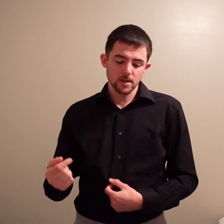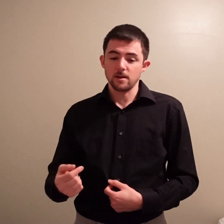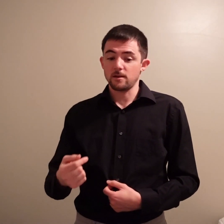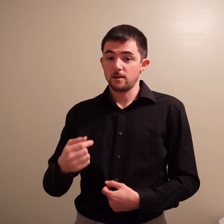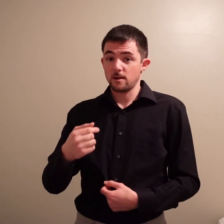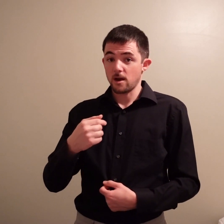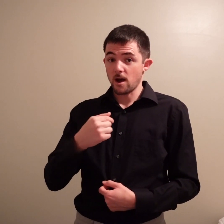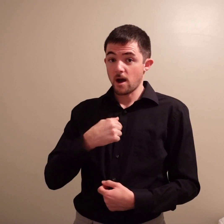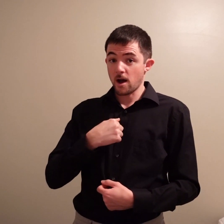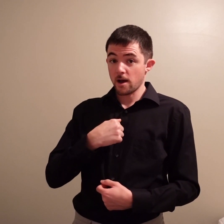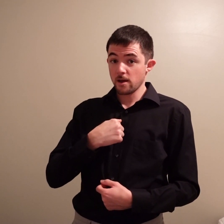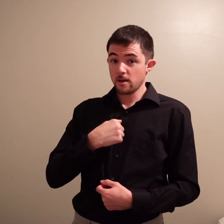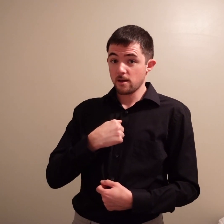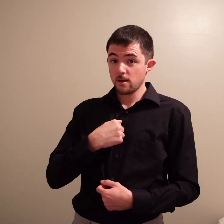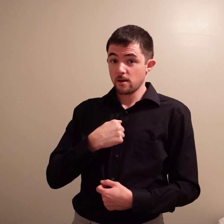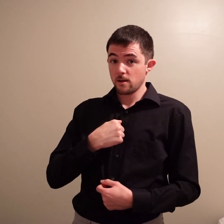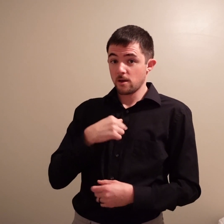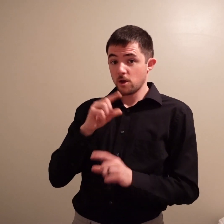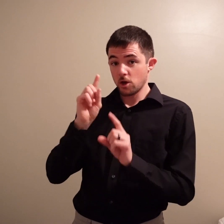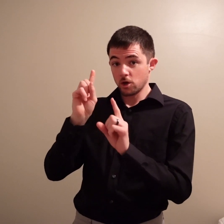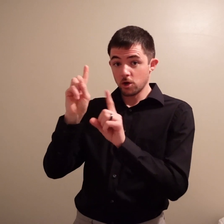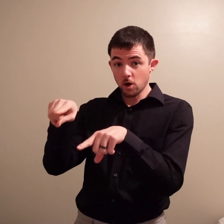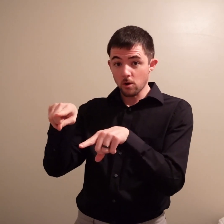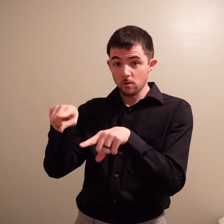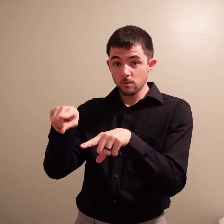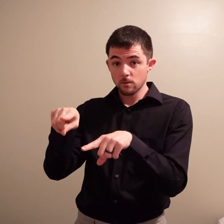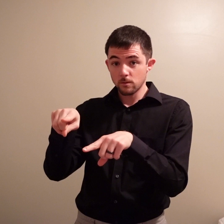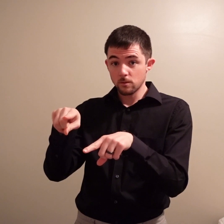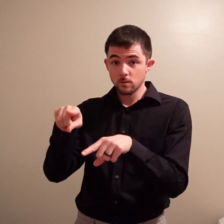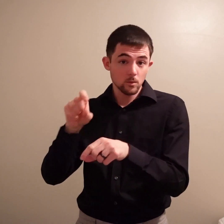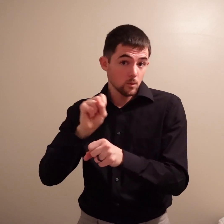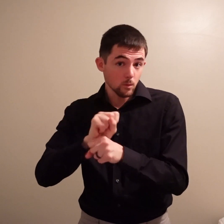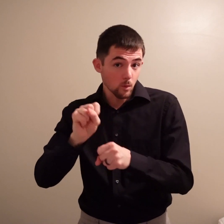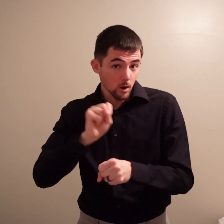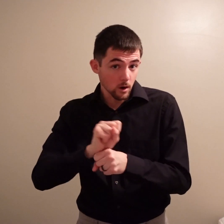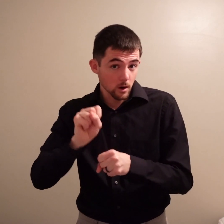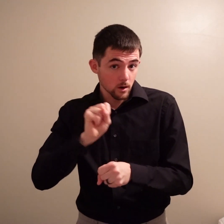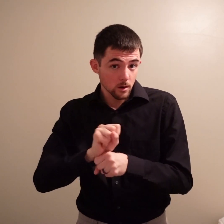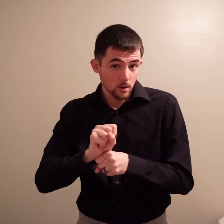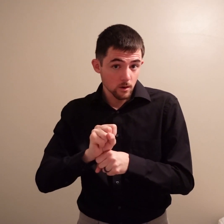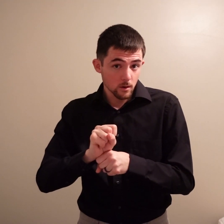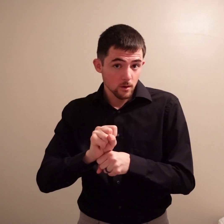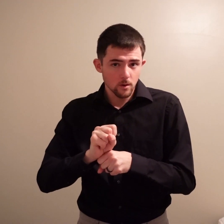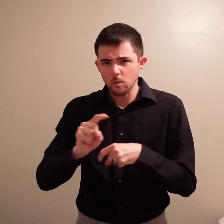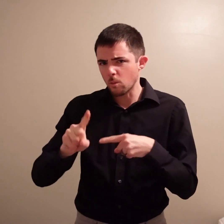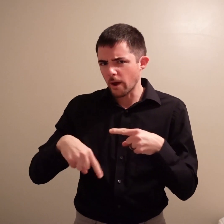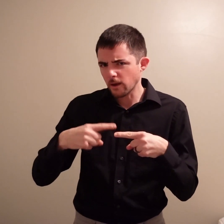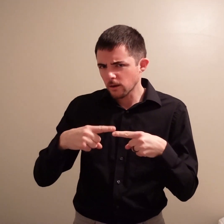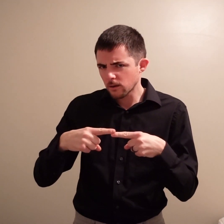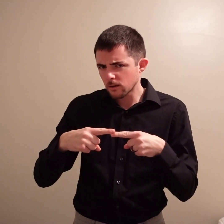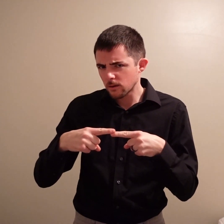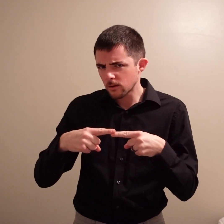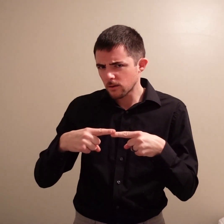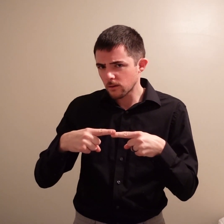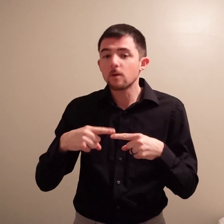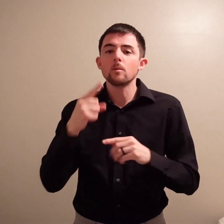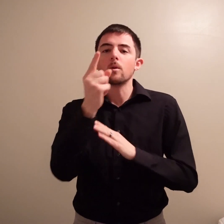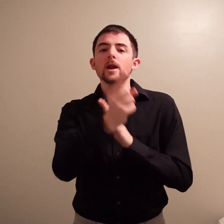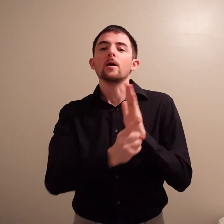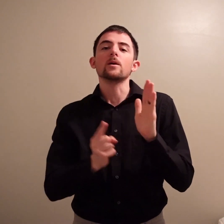say, I go work when? 1 hour.